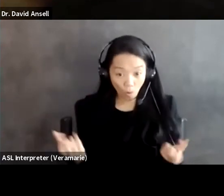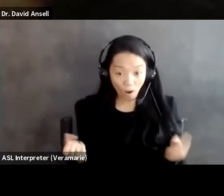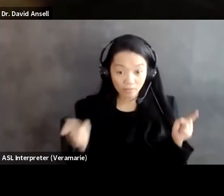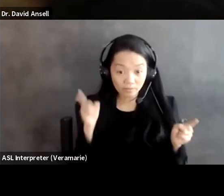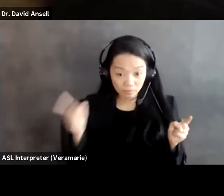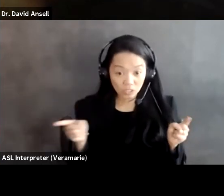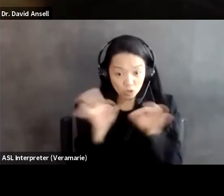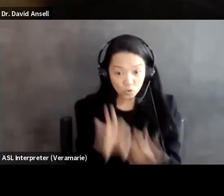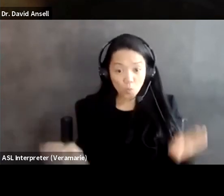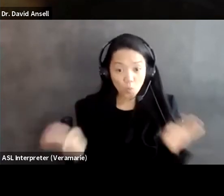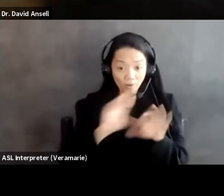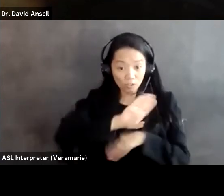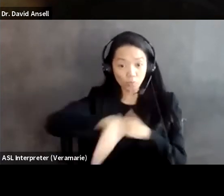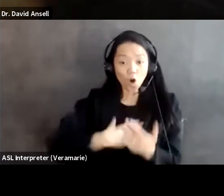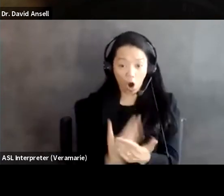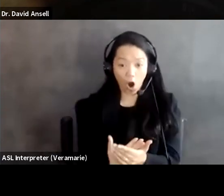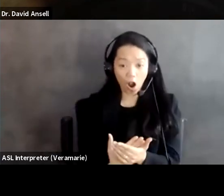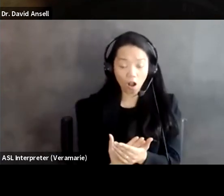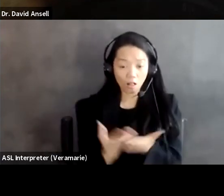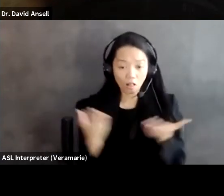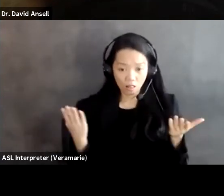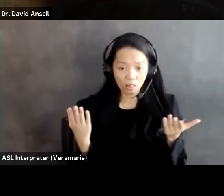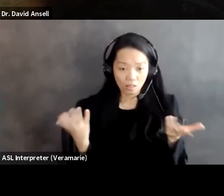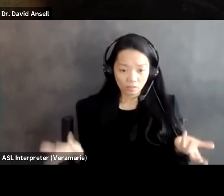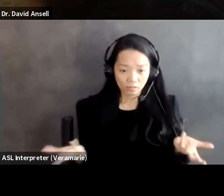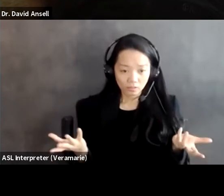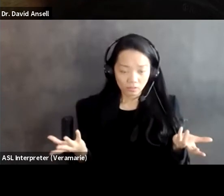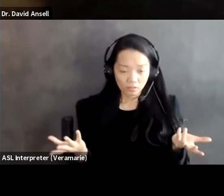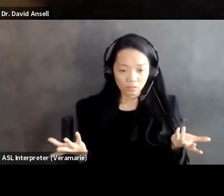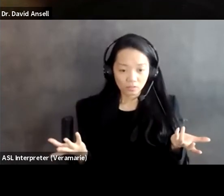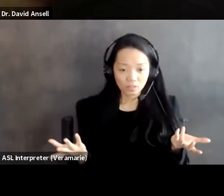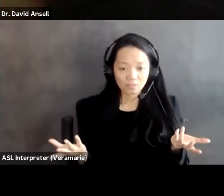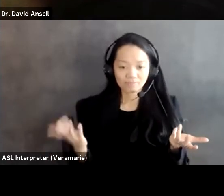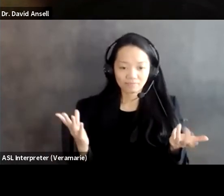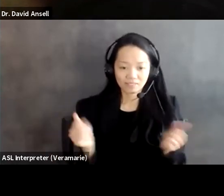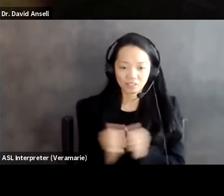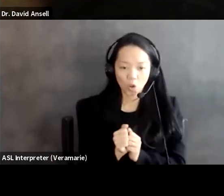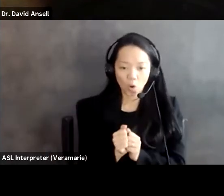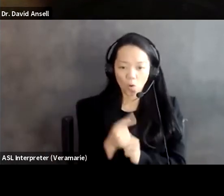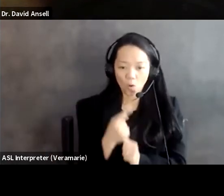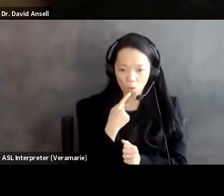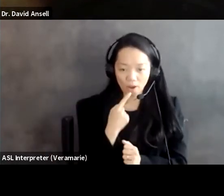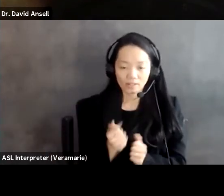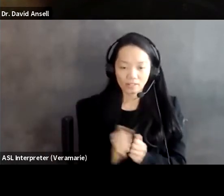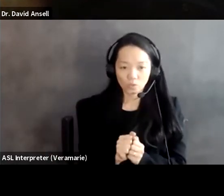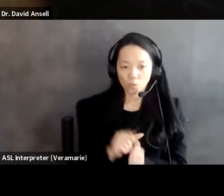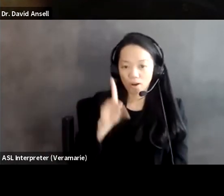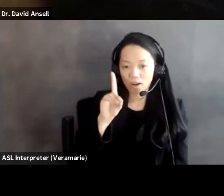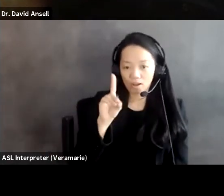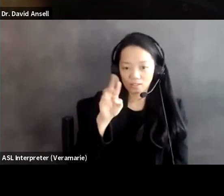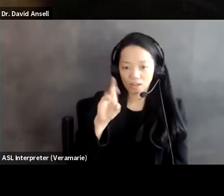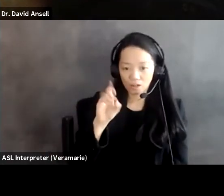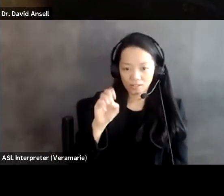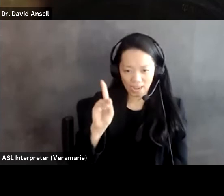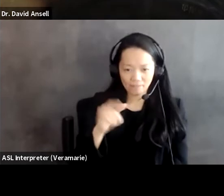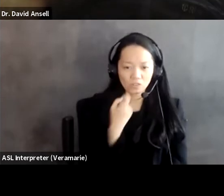they're important to all of us as Americans. So I'll end where I started, which is what Dr. David